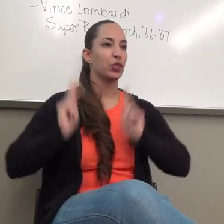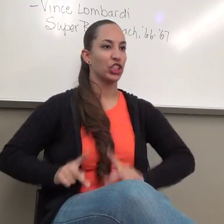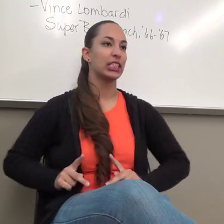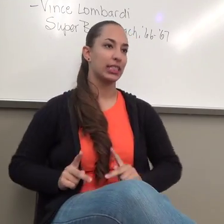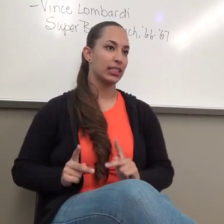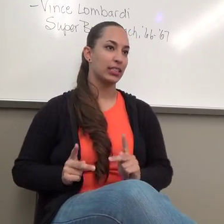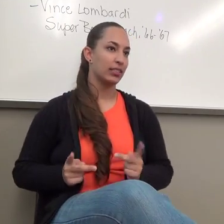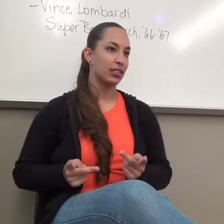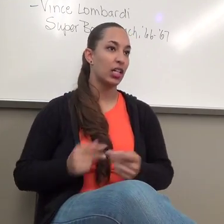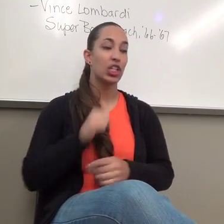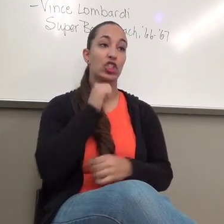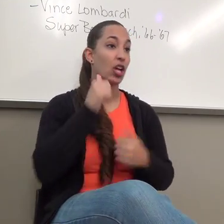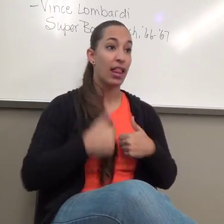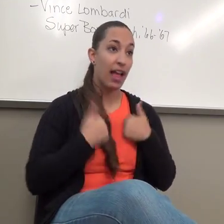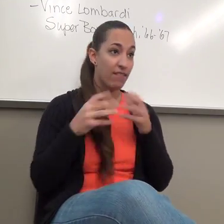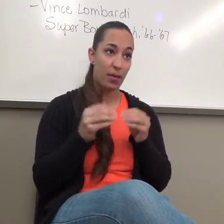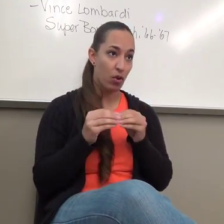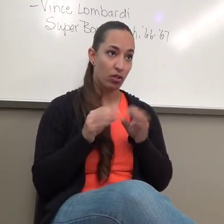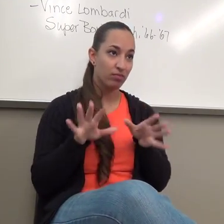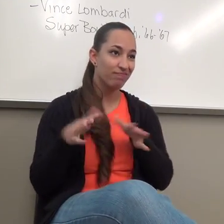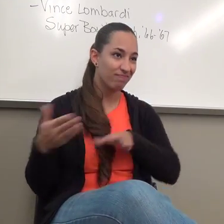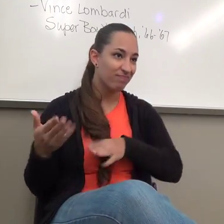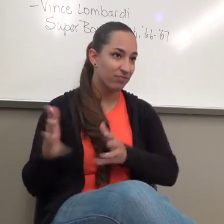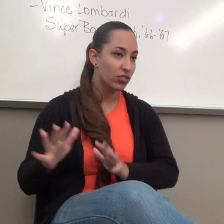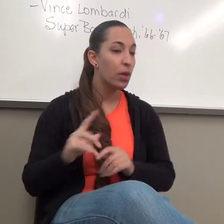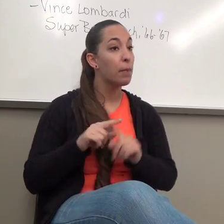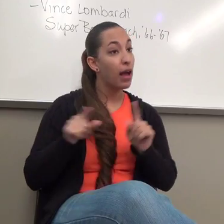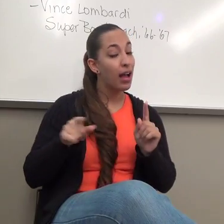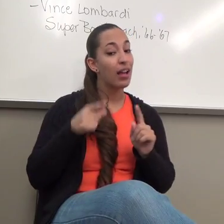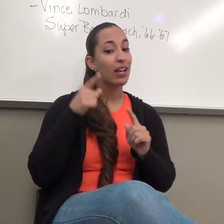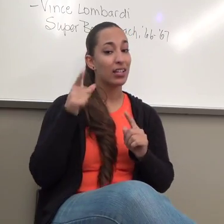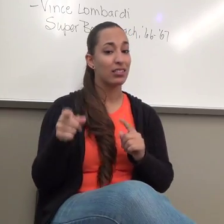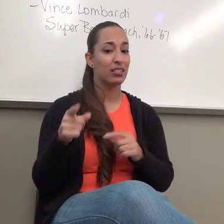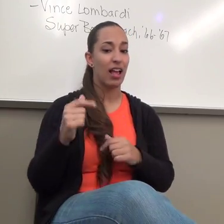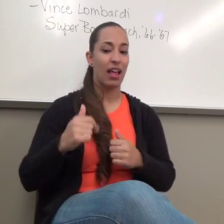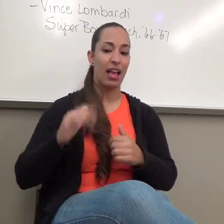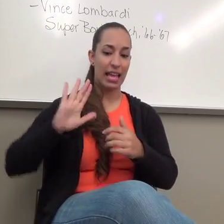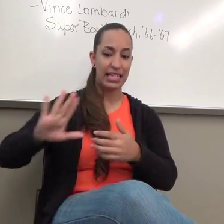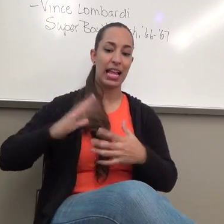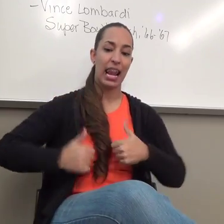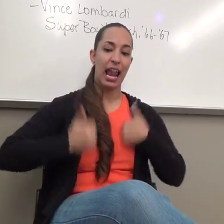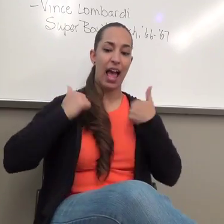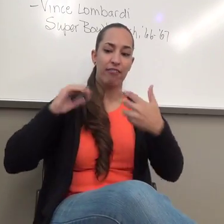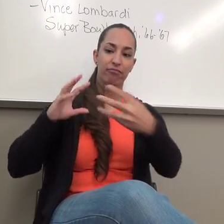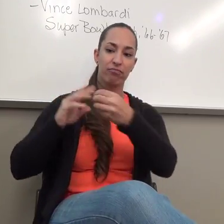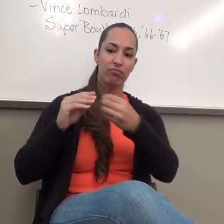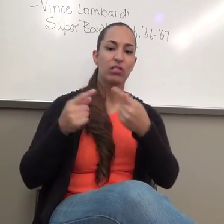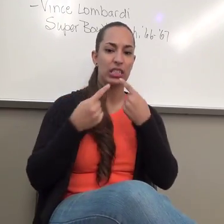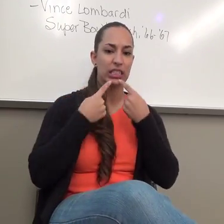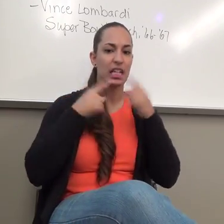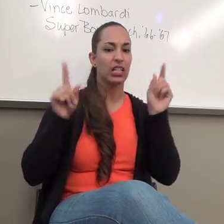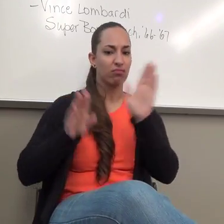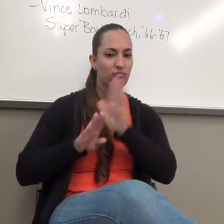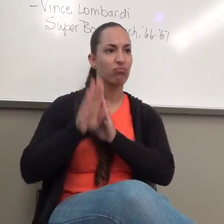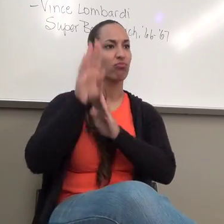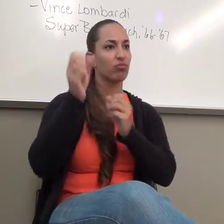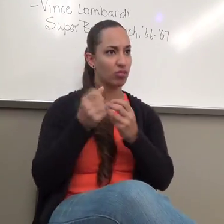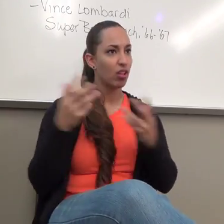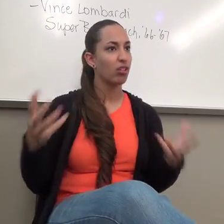longer living, but he succeeded in life, right? So we can say, yeah, he's somebody I